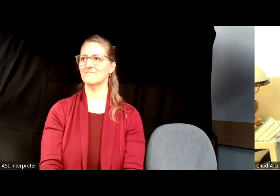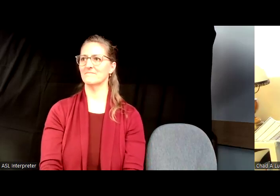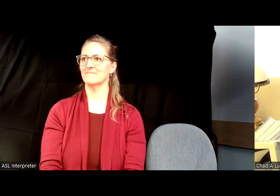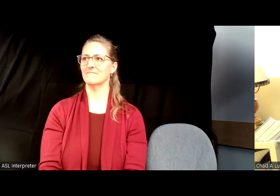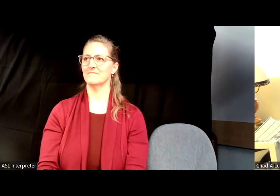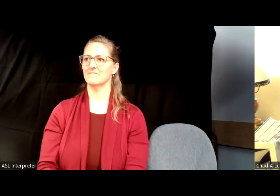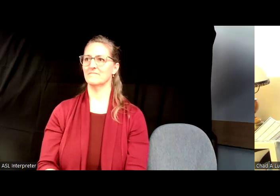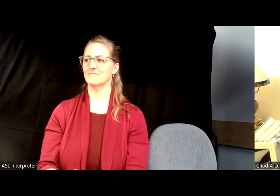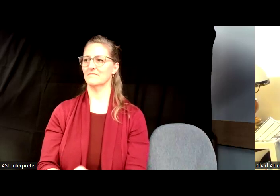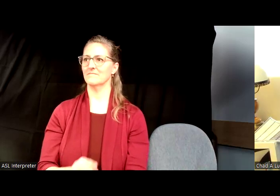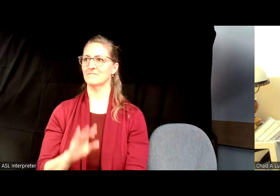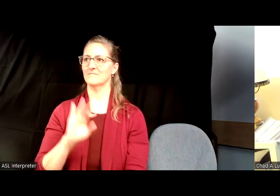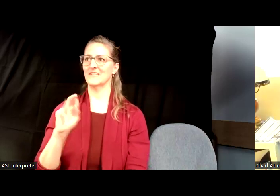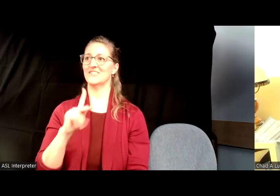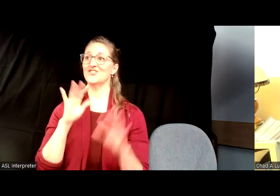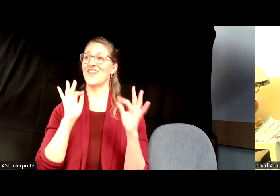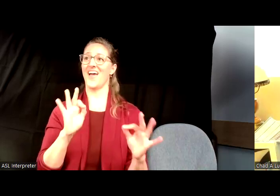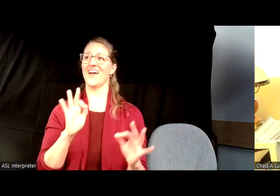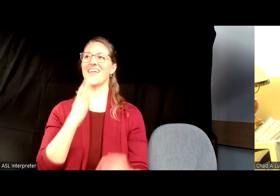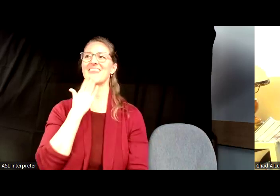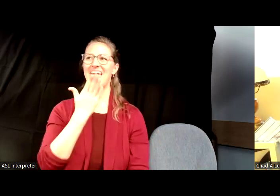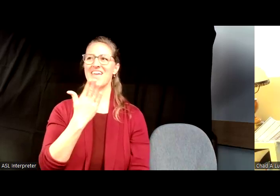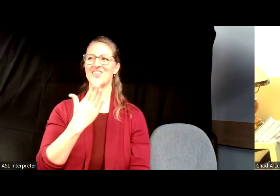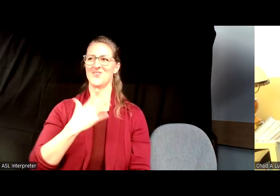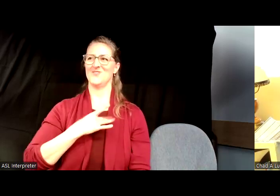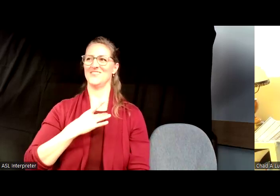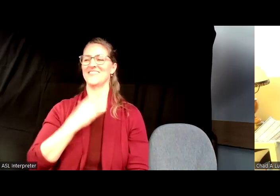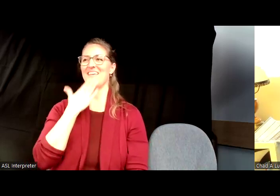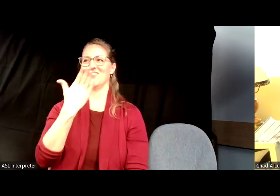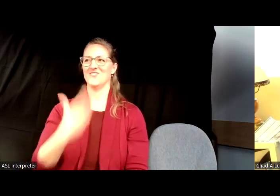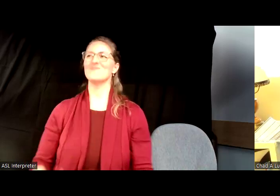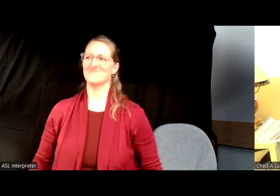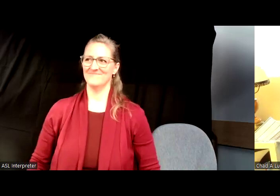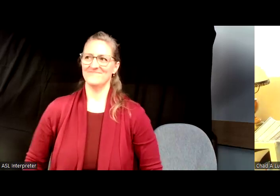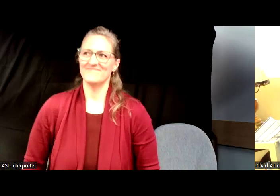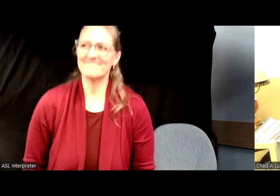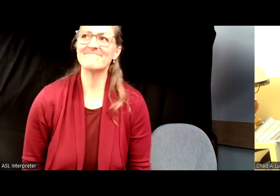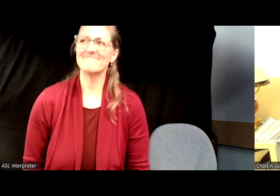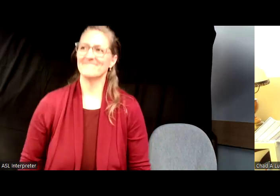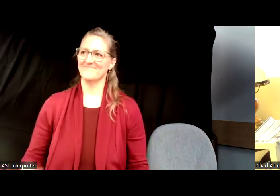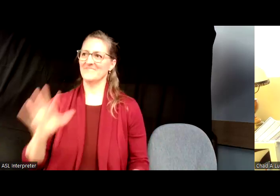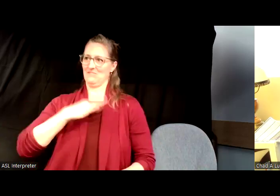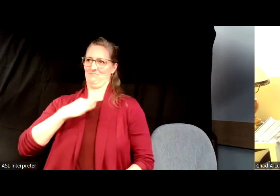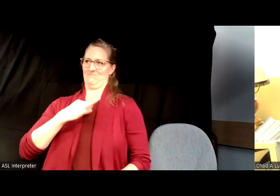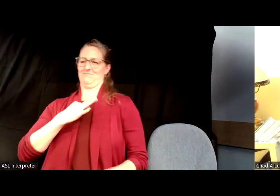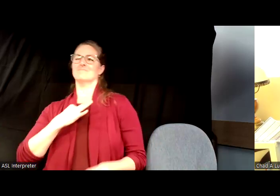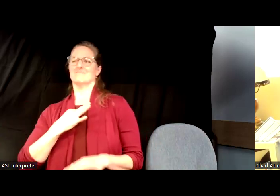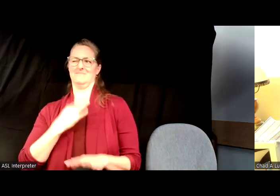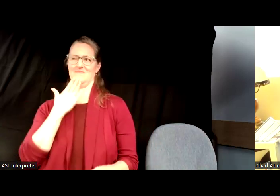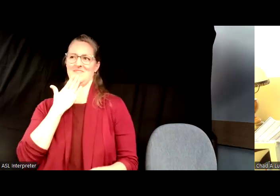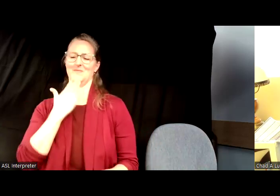So those are my several comments that I would like to voice now. Thank you for your time. Chad, thank you very much.